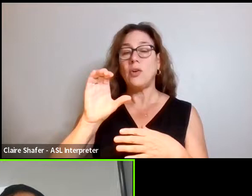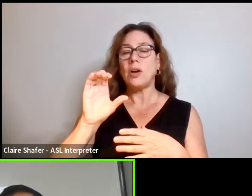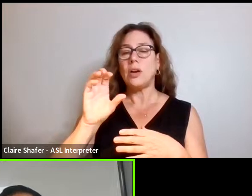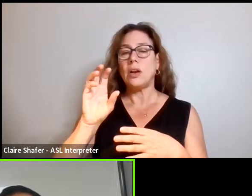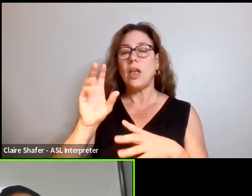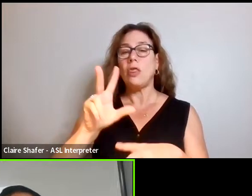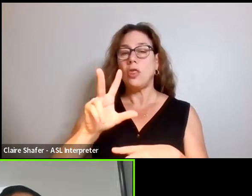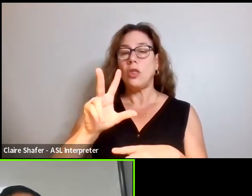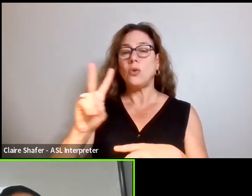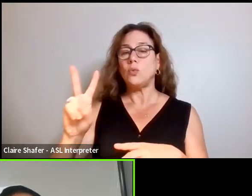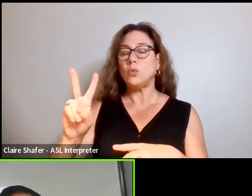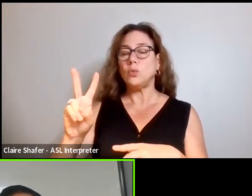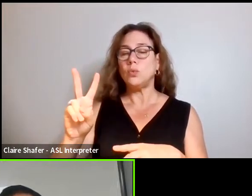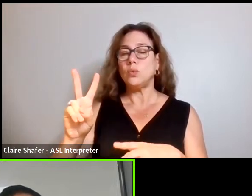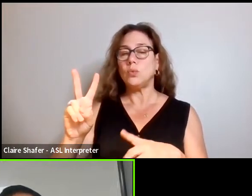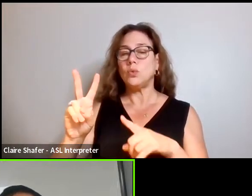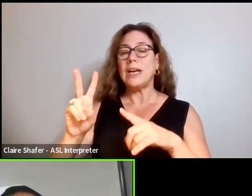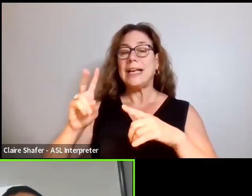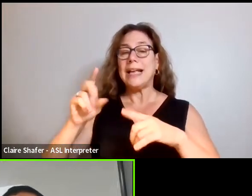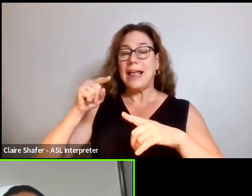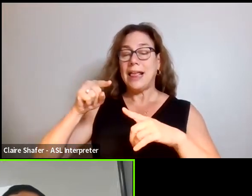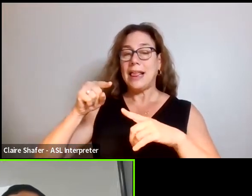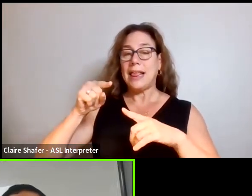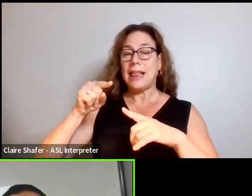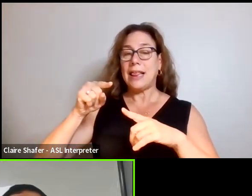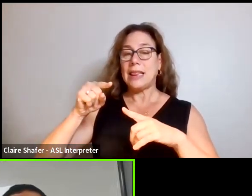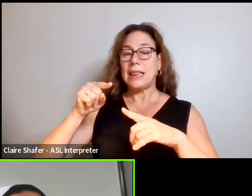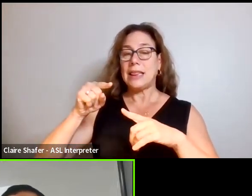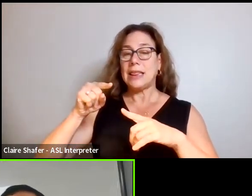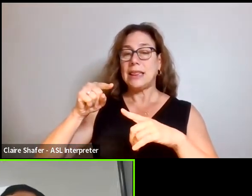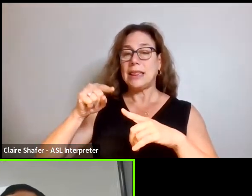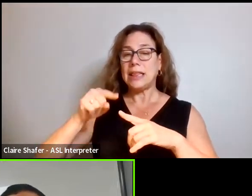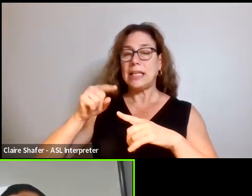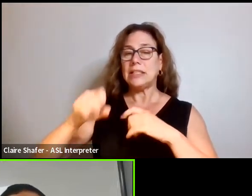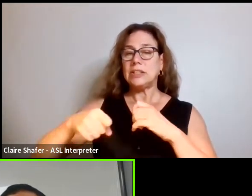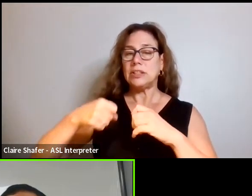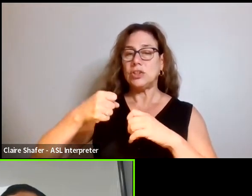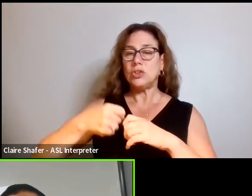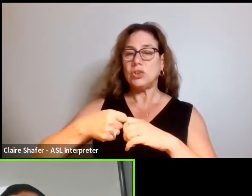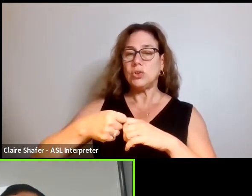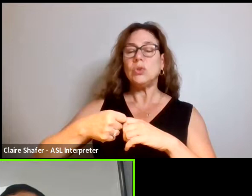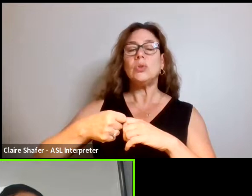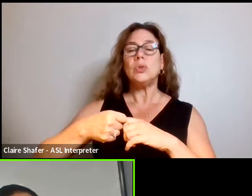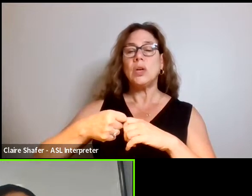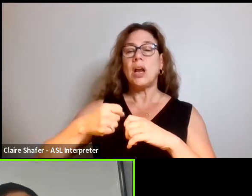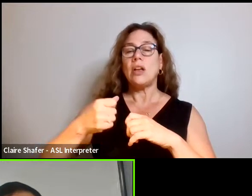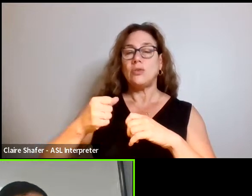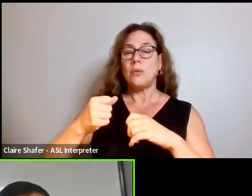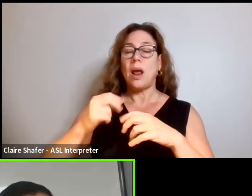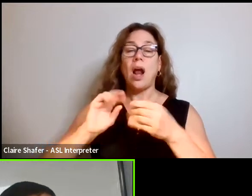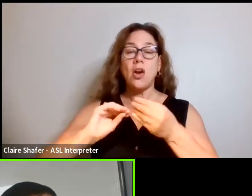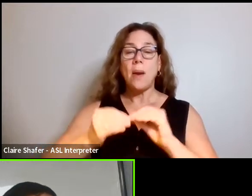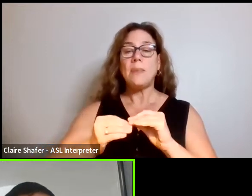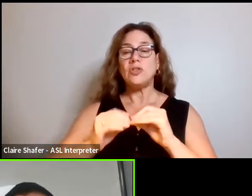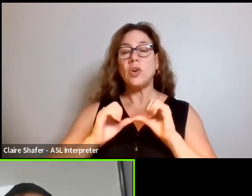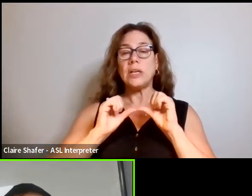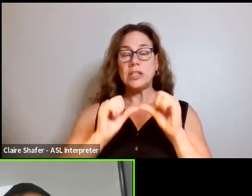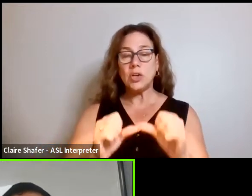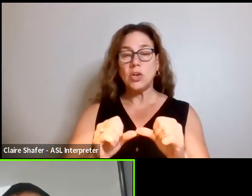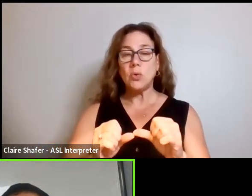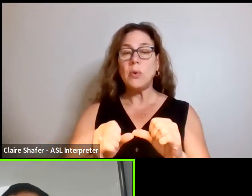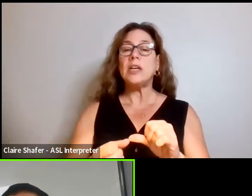would be from fall 2022. And again, our numbers continue to rise almost exponentially.